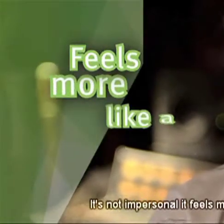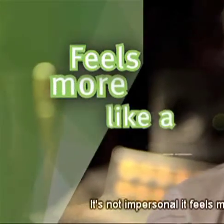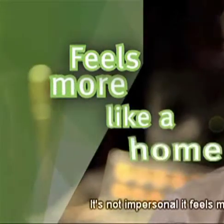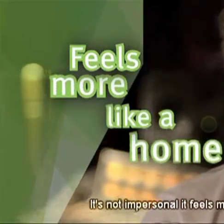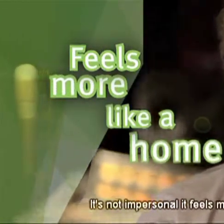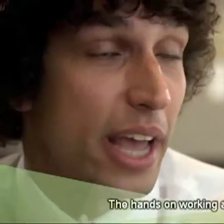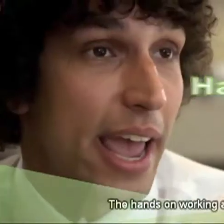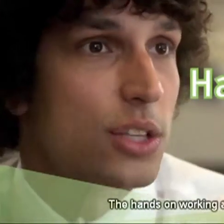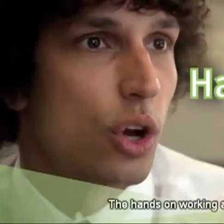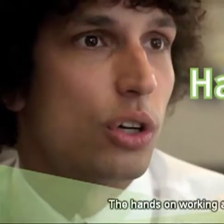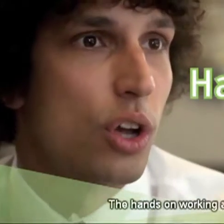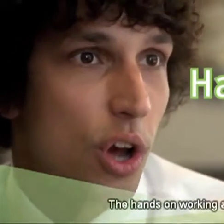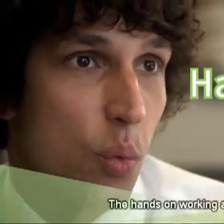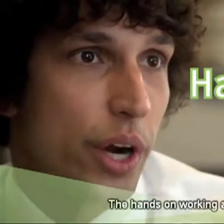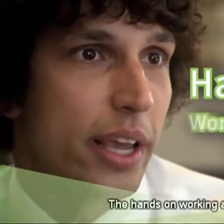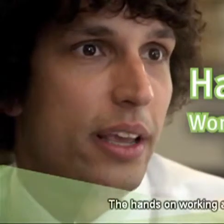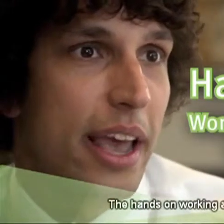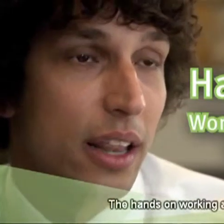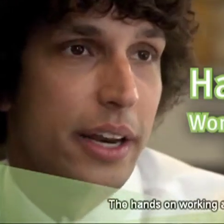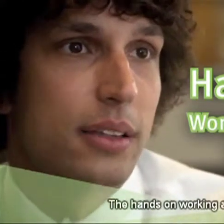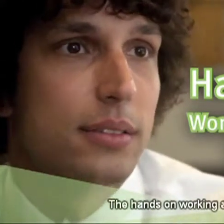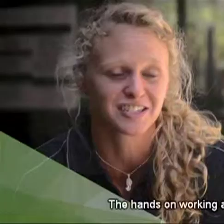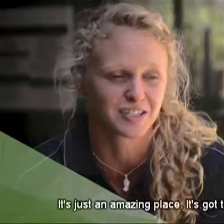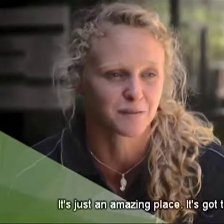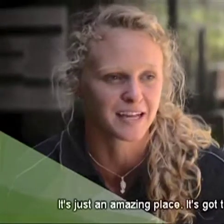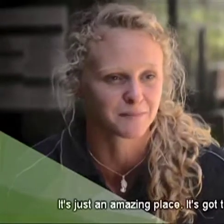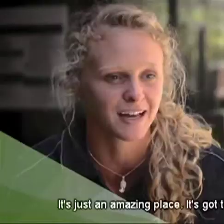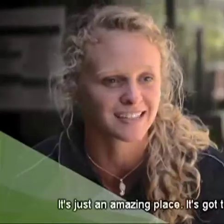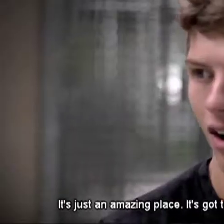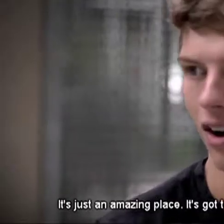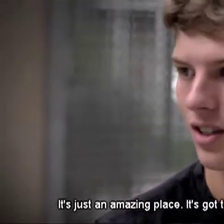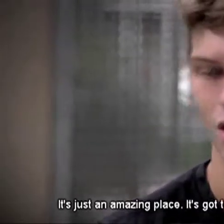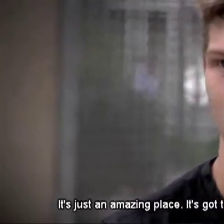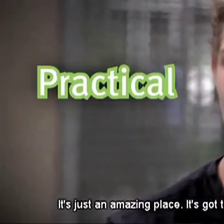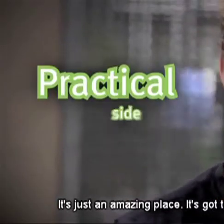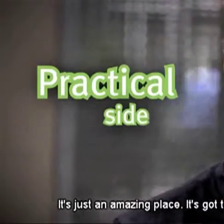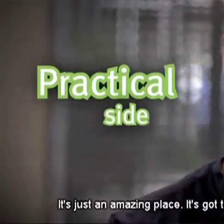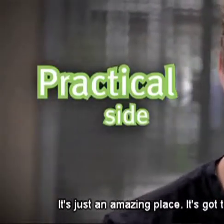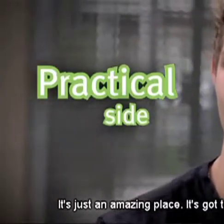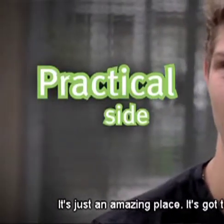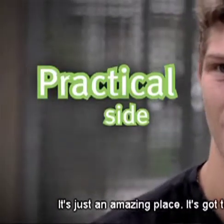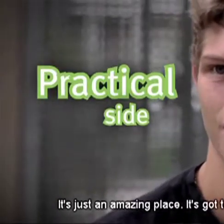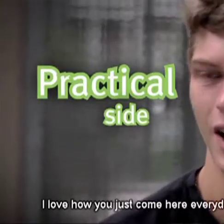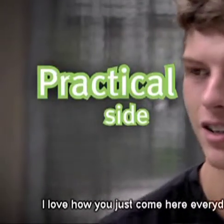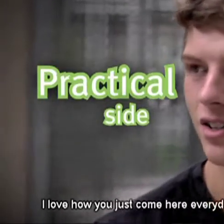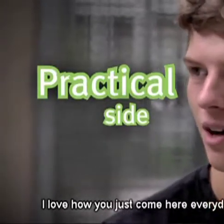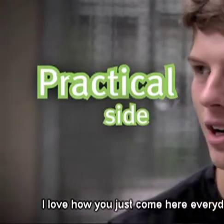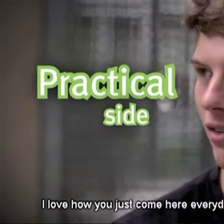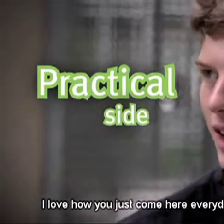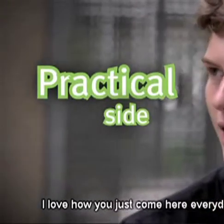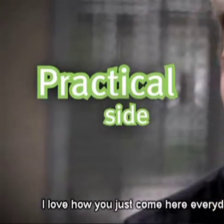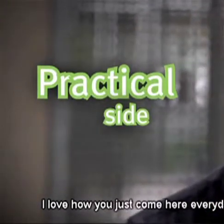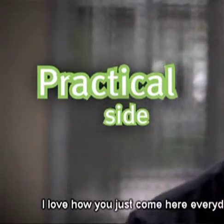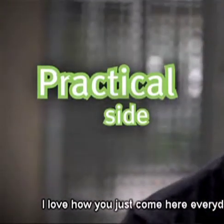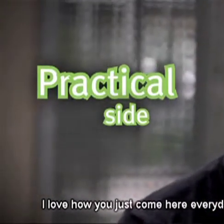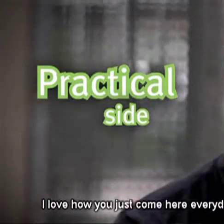more like a home. The hands-on, working and learning. It's just an amazing place. Oh, it's got to be the practical side. I love how you just come here